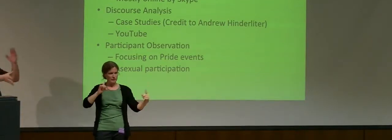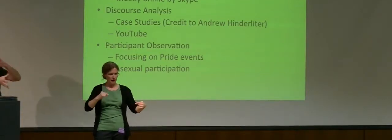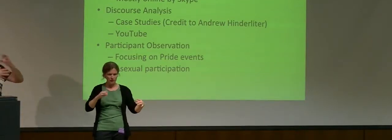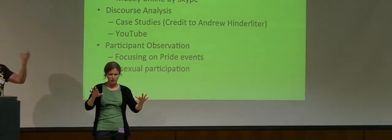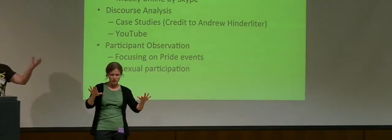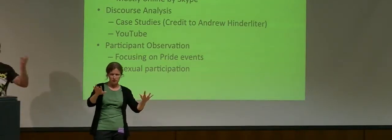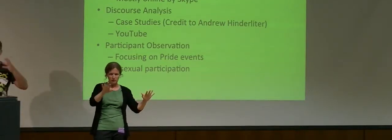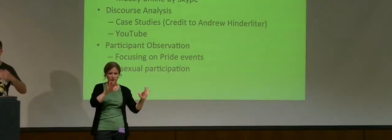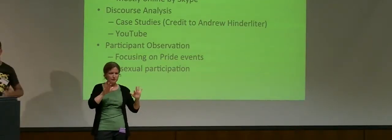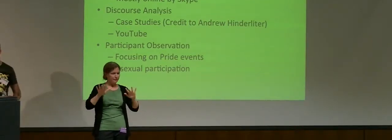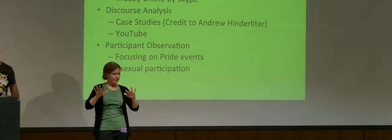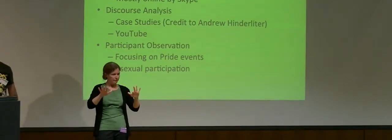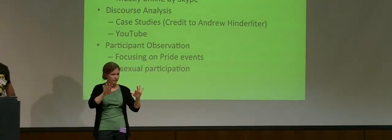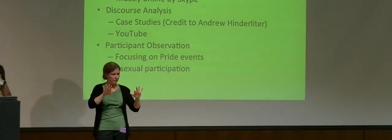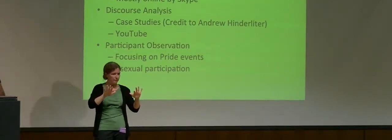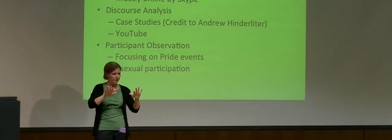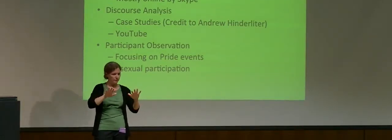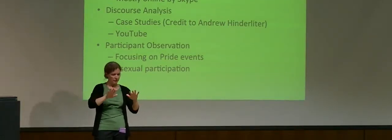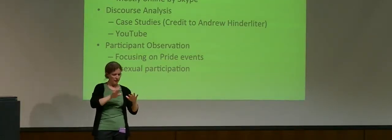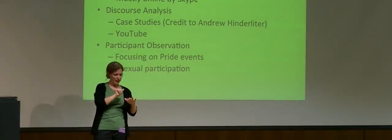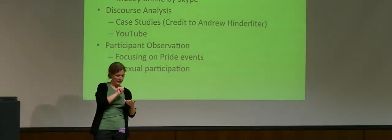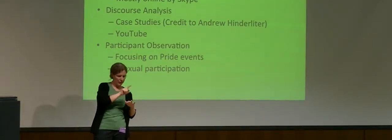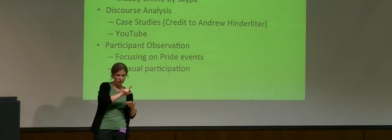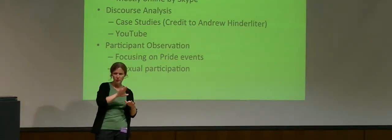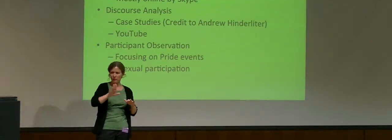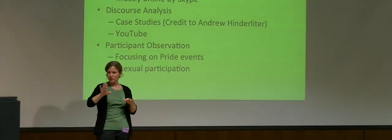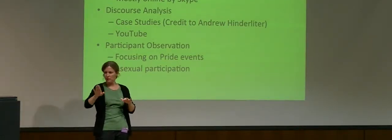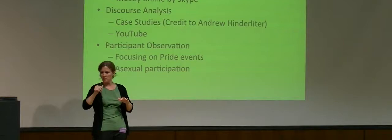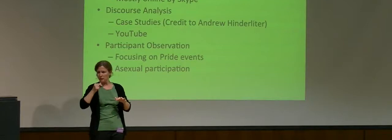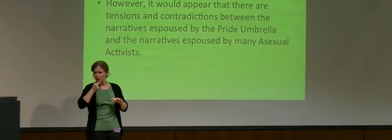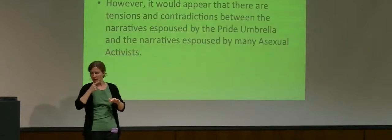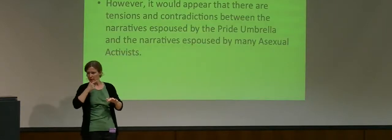To start to see the way that these different stories work together.